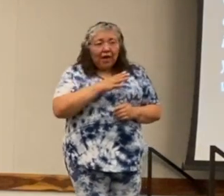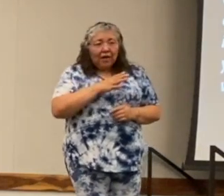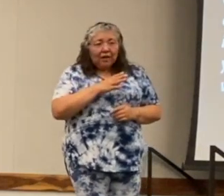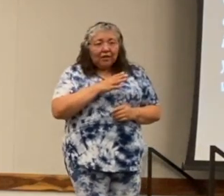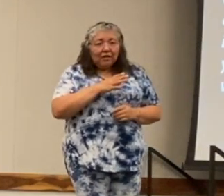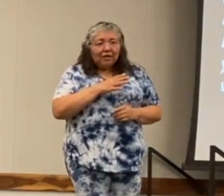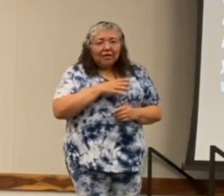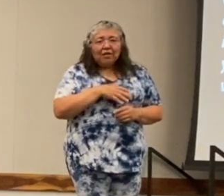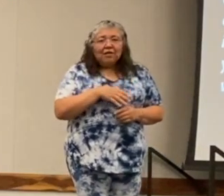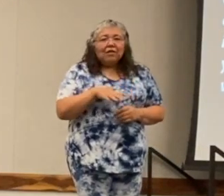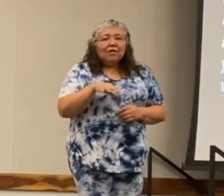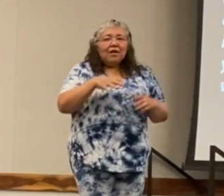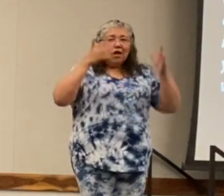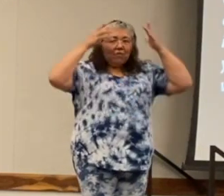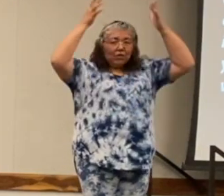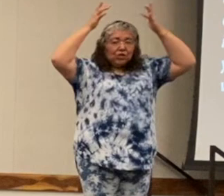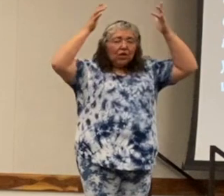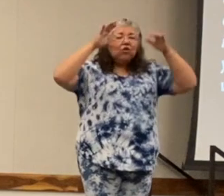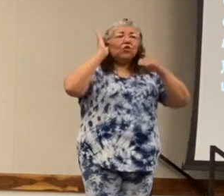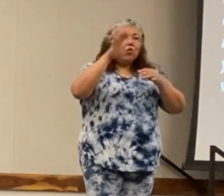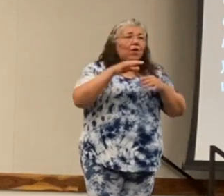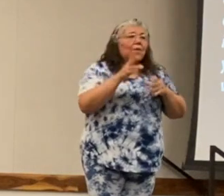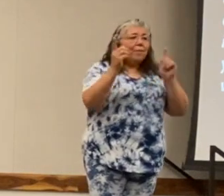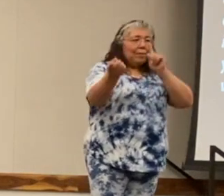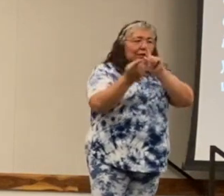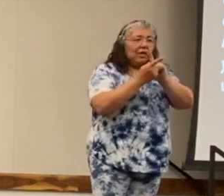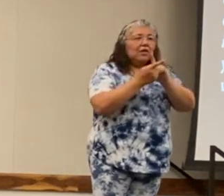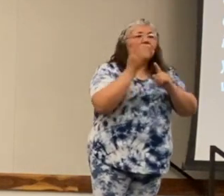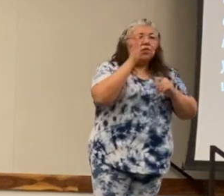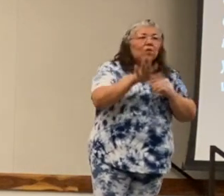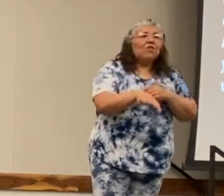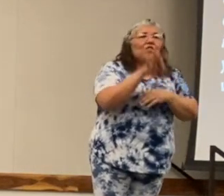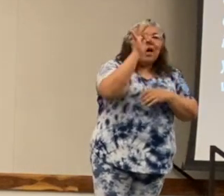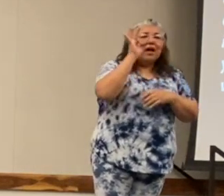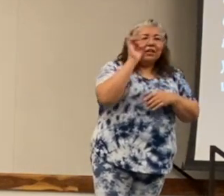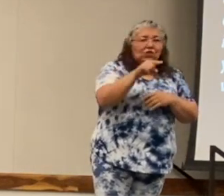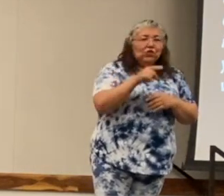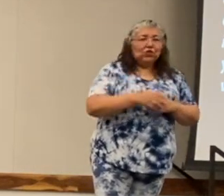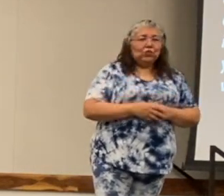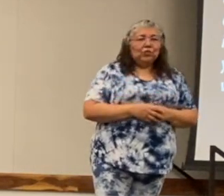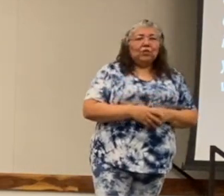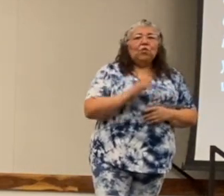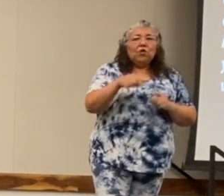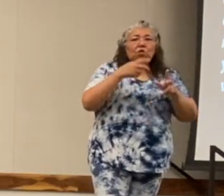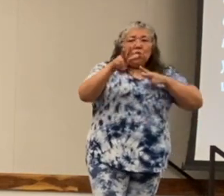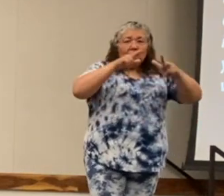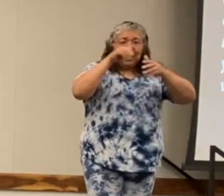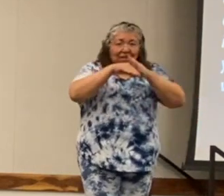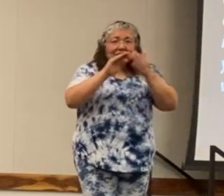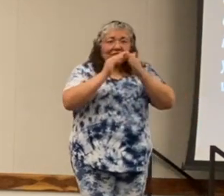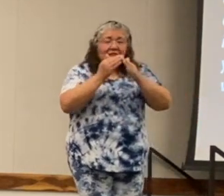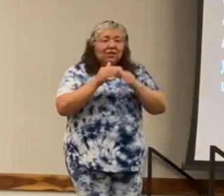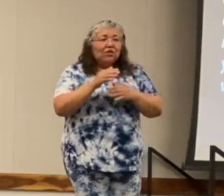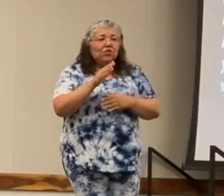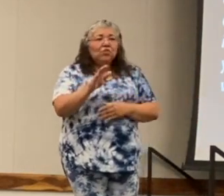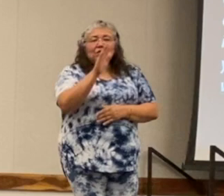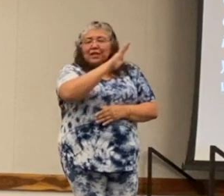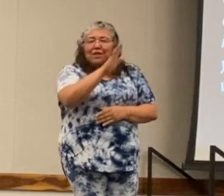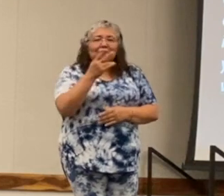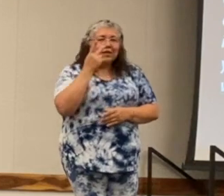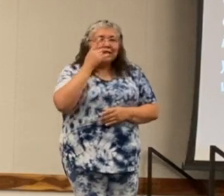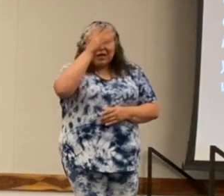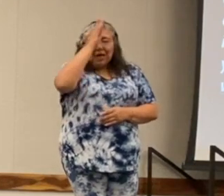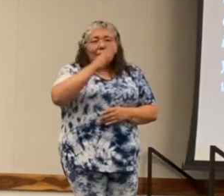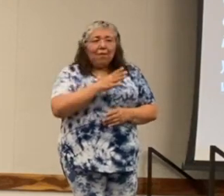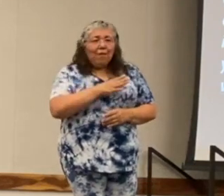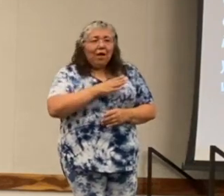jug on his head. You're going to meet him. He's going to find you. When you walk into the city, you never see a